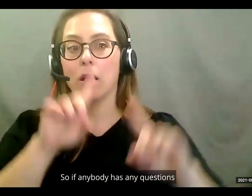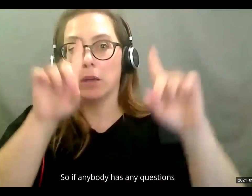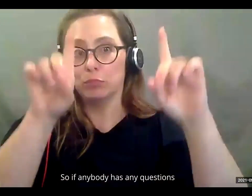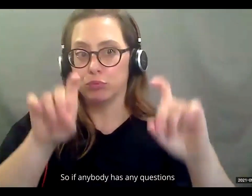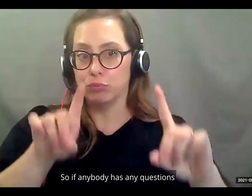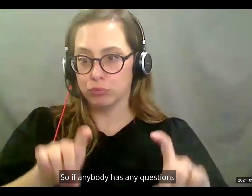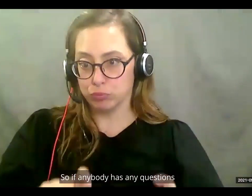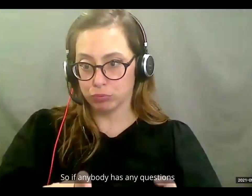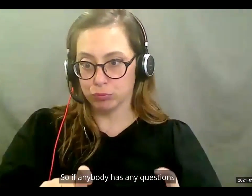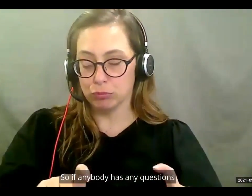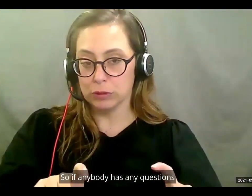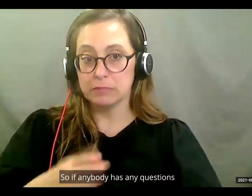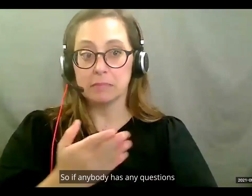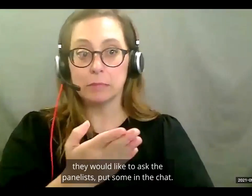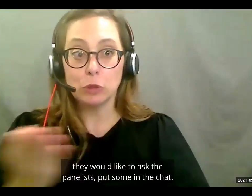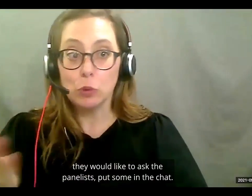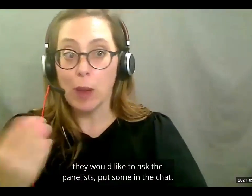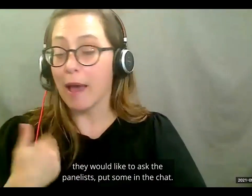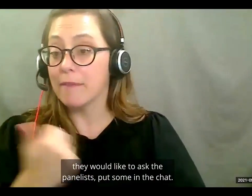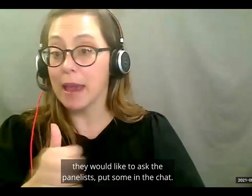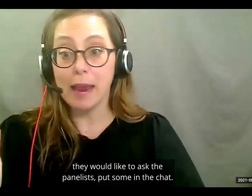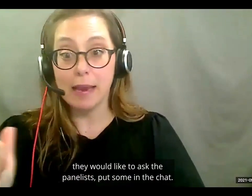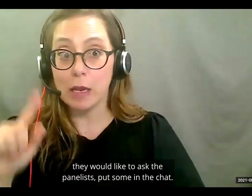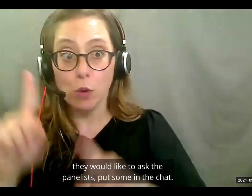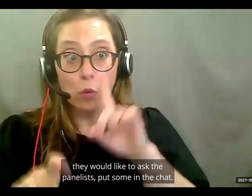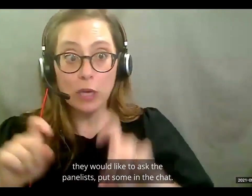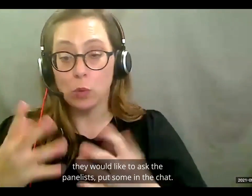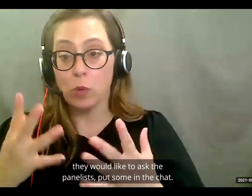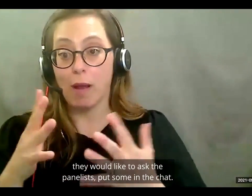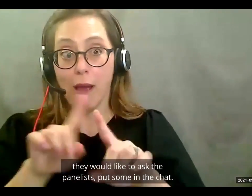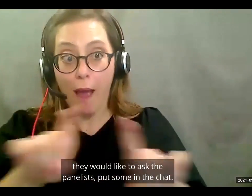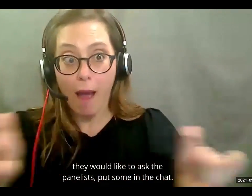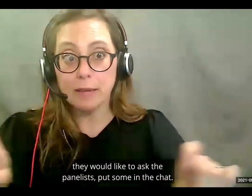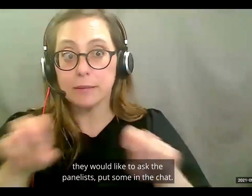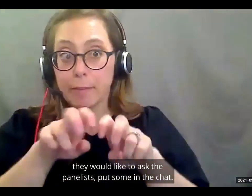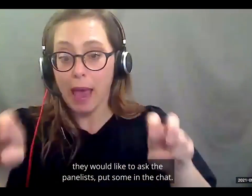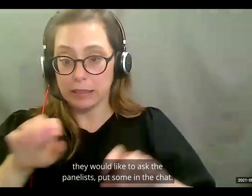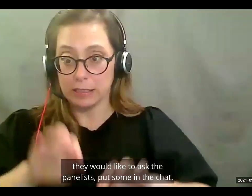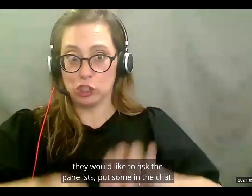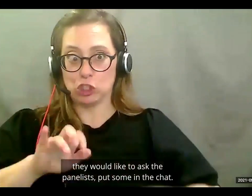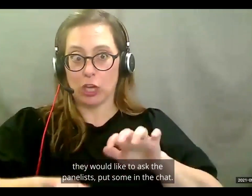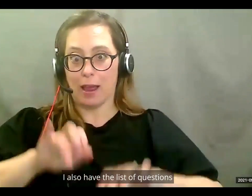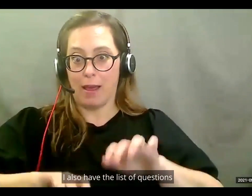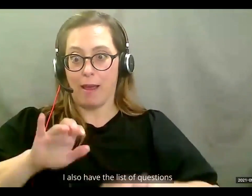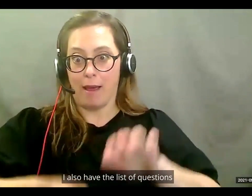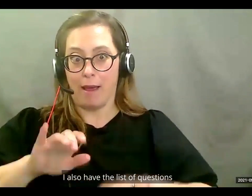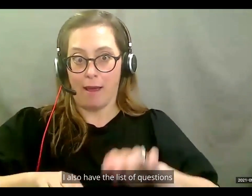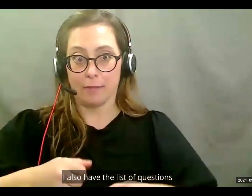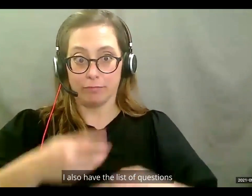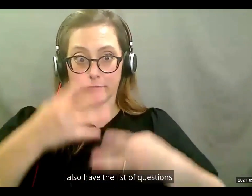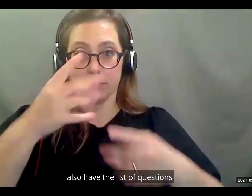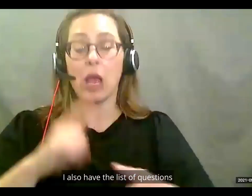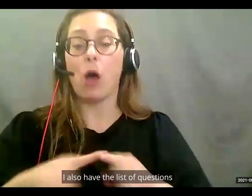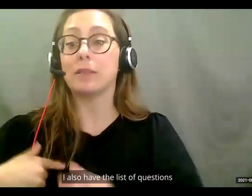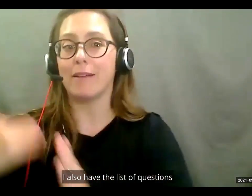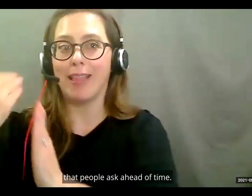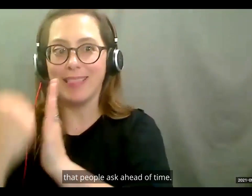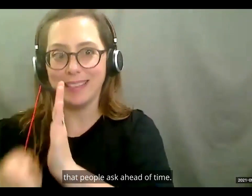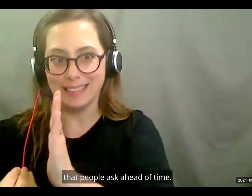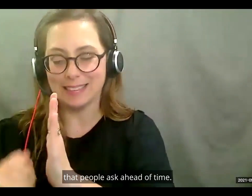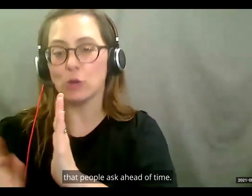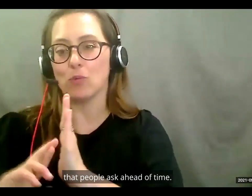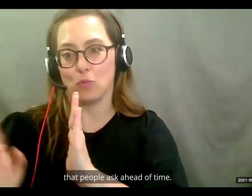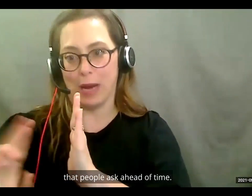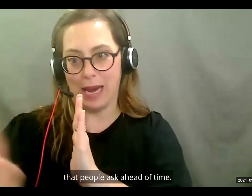So if anybody has any questions they would like to ask the panelists, put some in the chat. I also have the list of